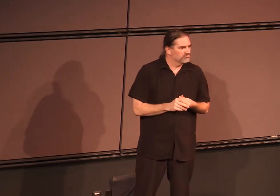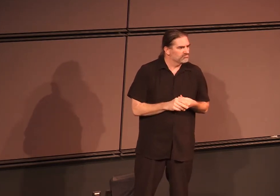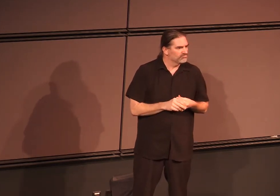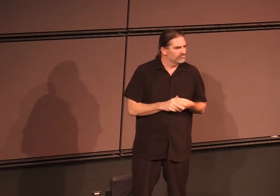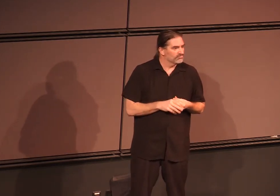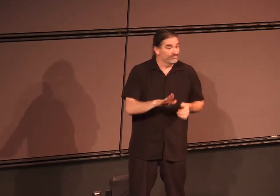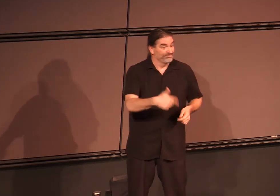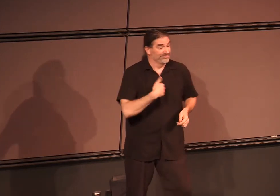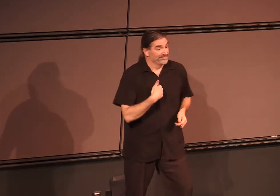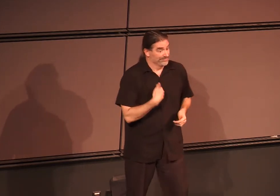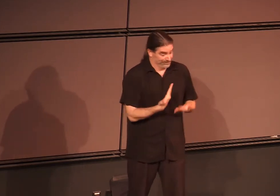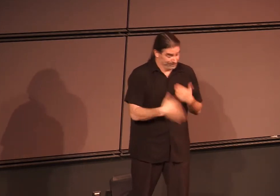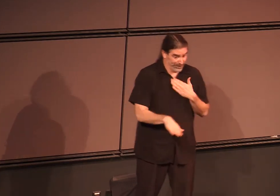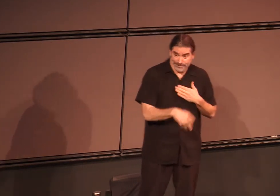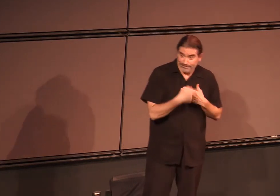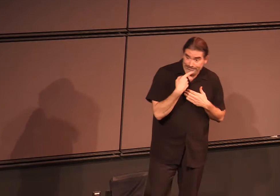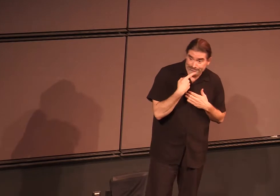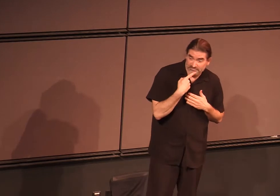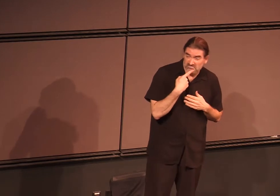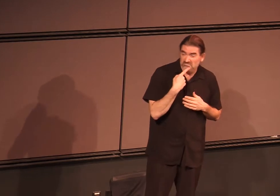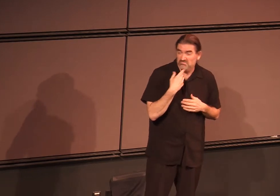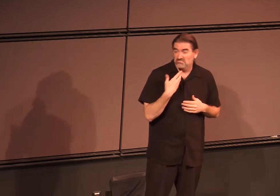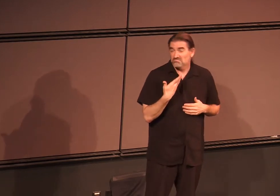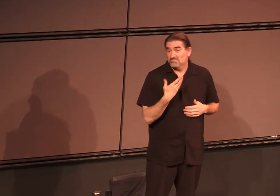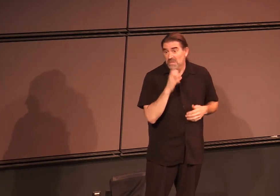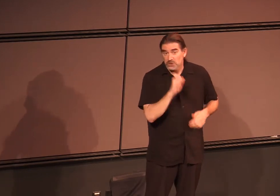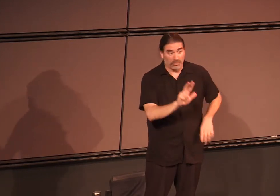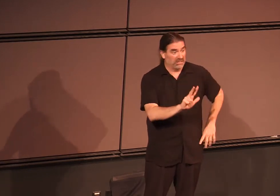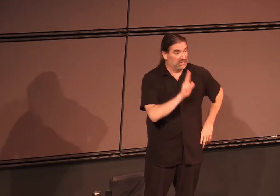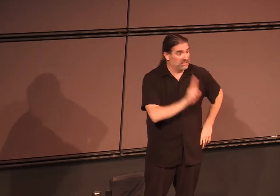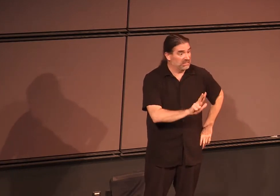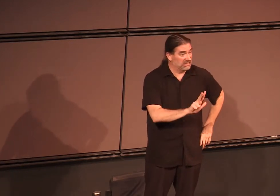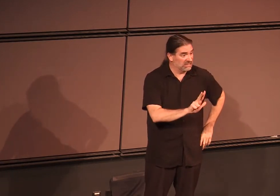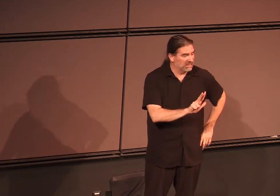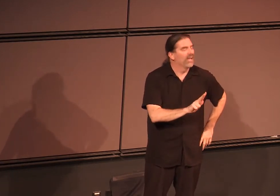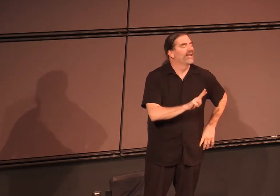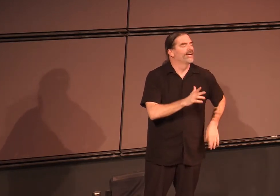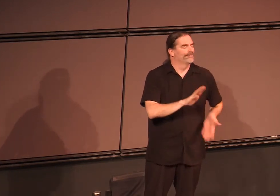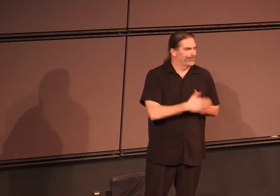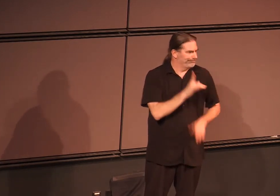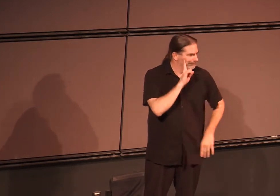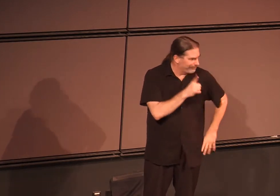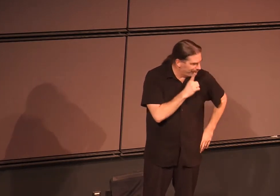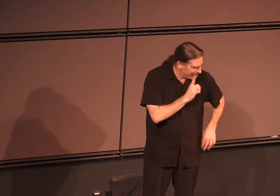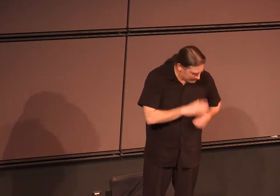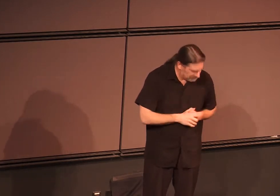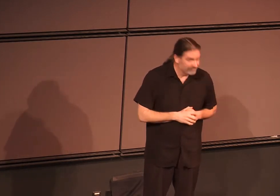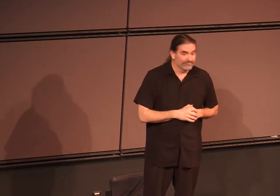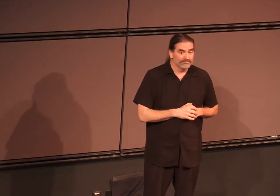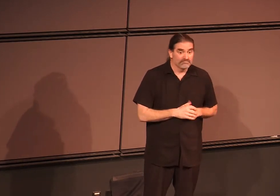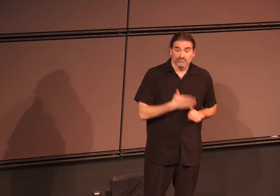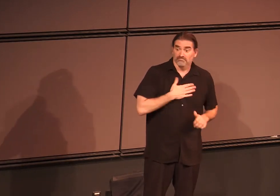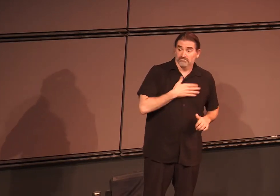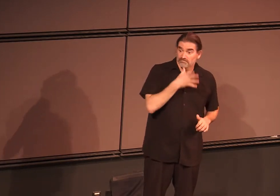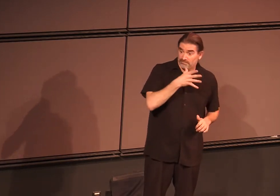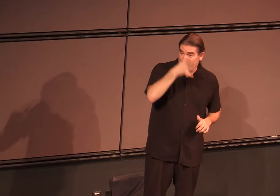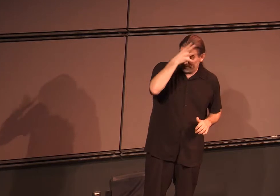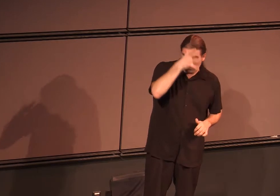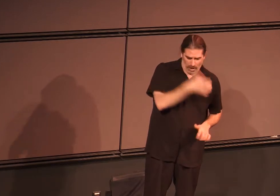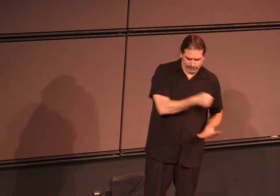100 years. I was born hearing, and at the age of 3, I became deaf. And